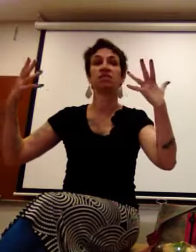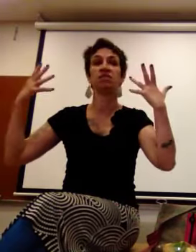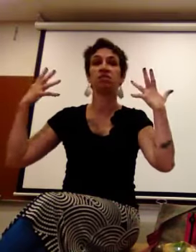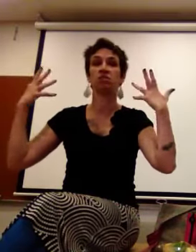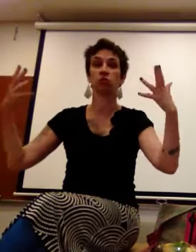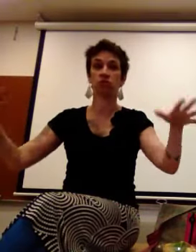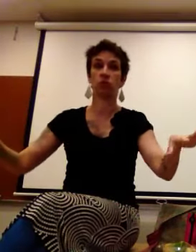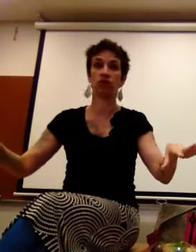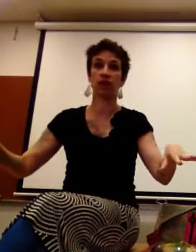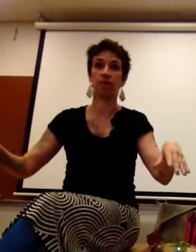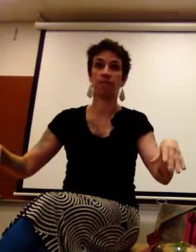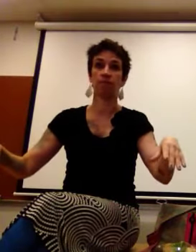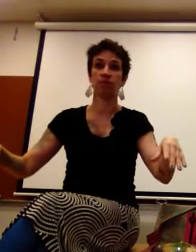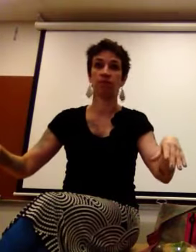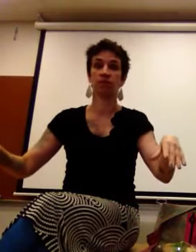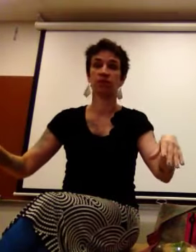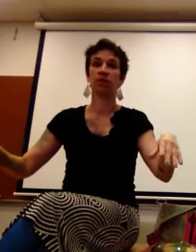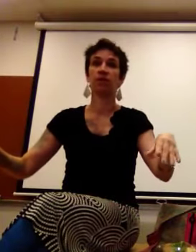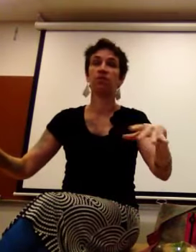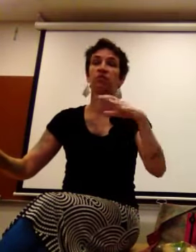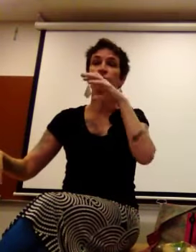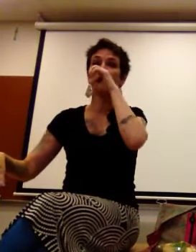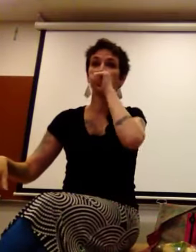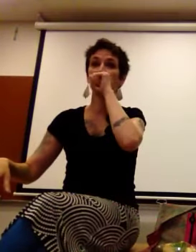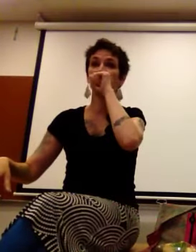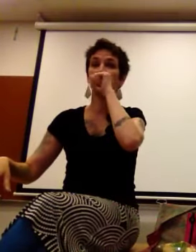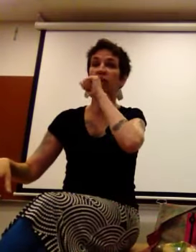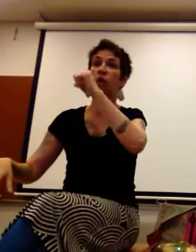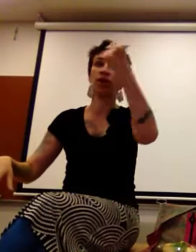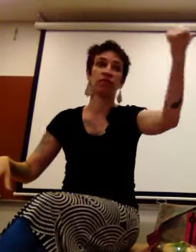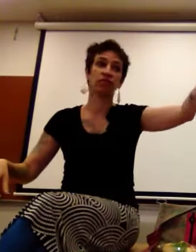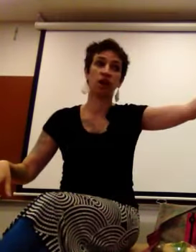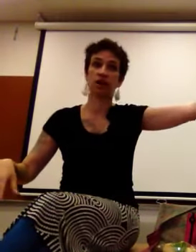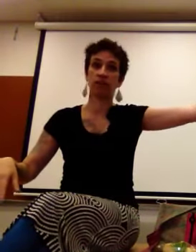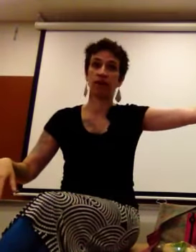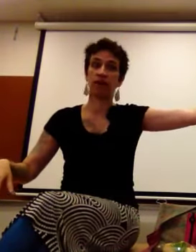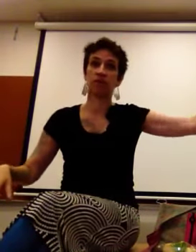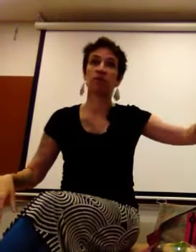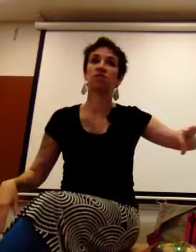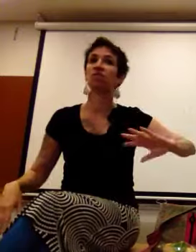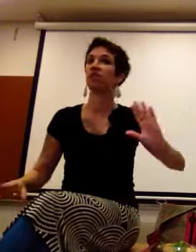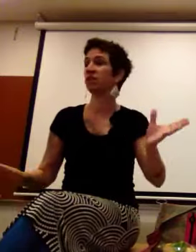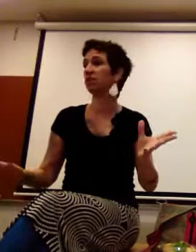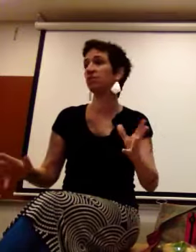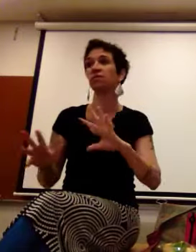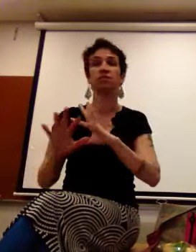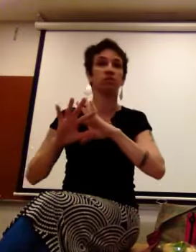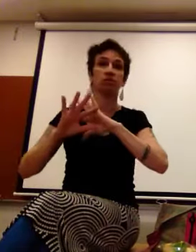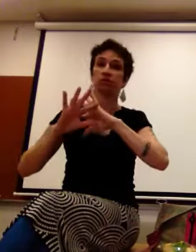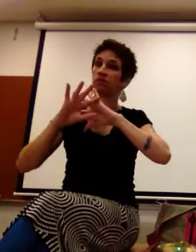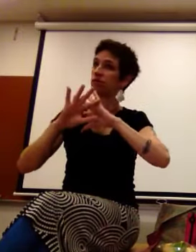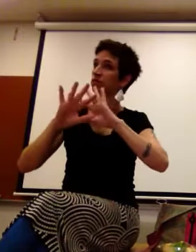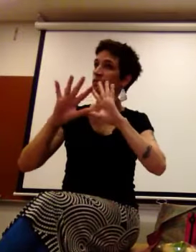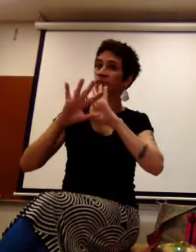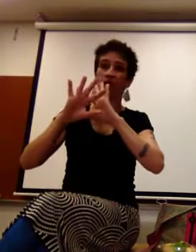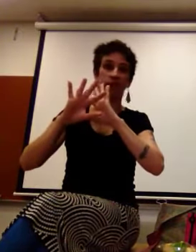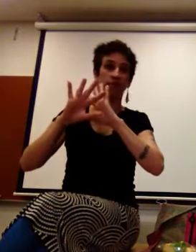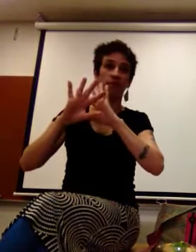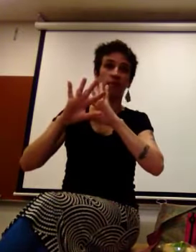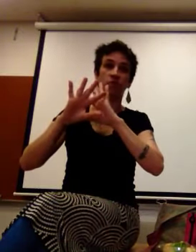to the source one time. And then you have to promise me you're not going to go out there and talk about it. Because the thing is, you